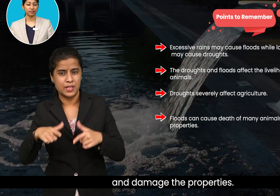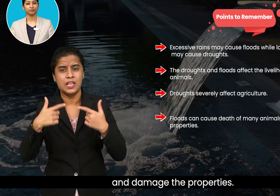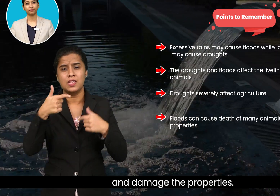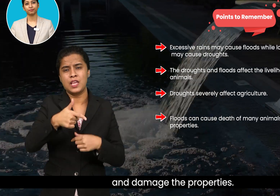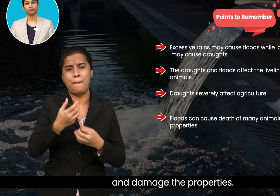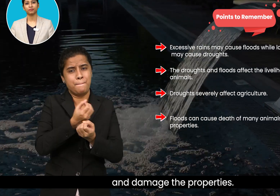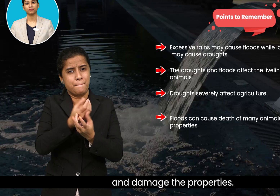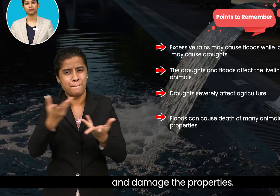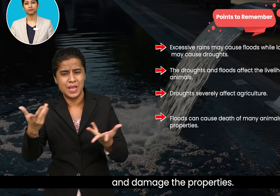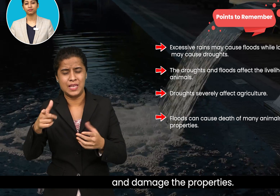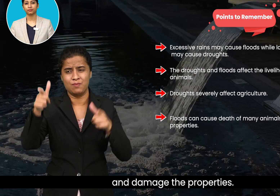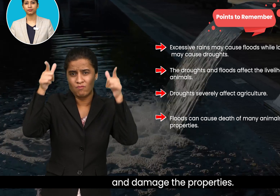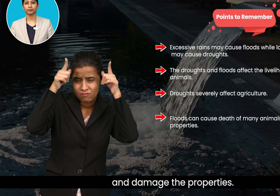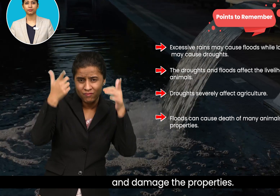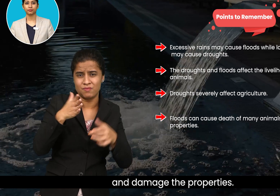properties.